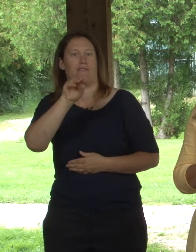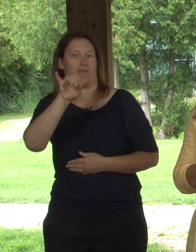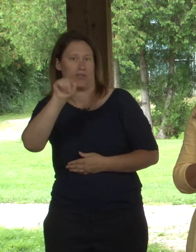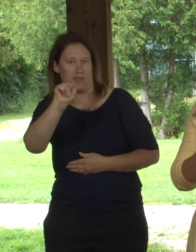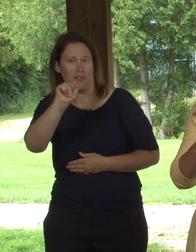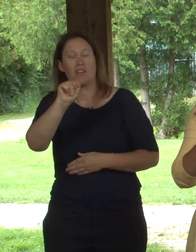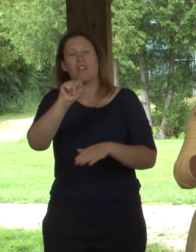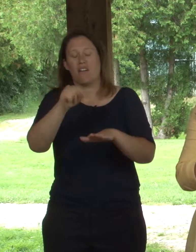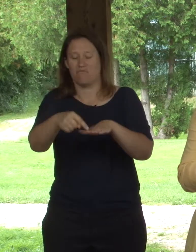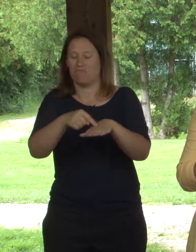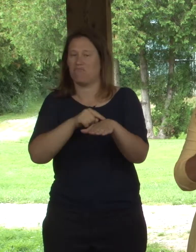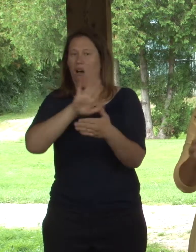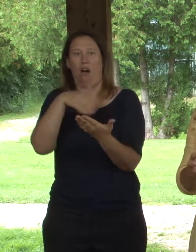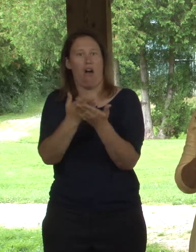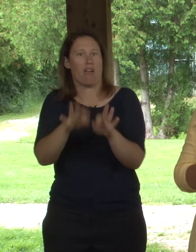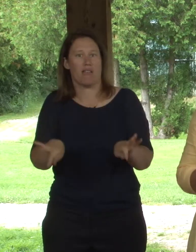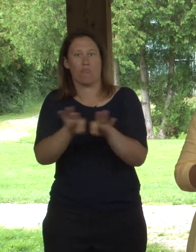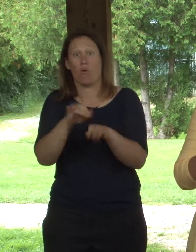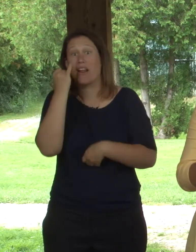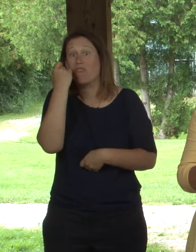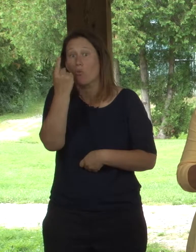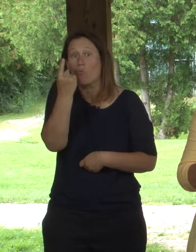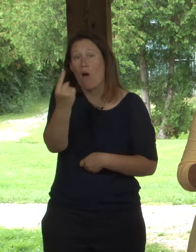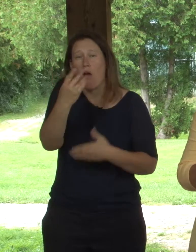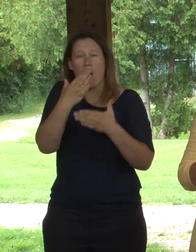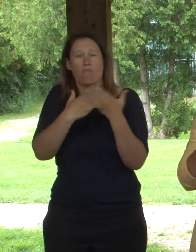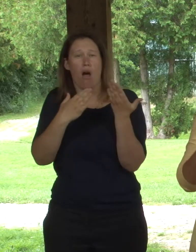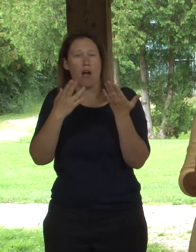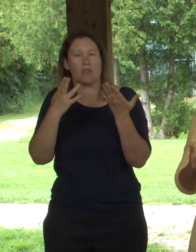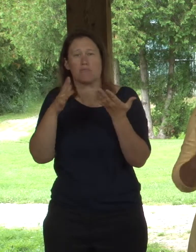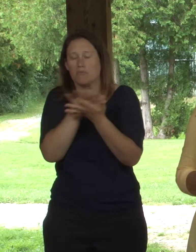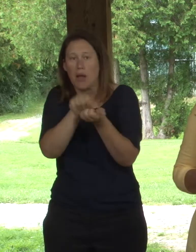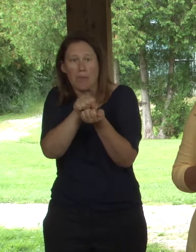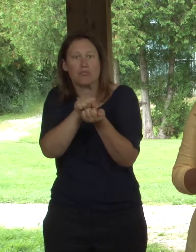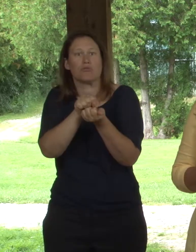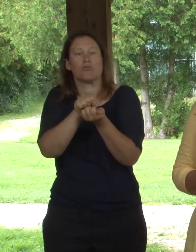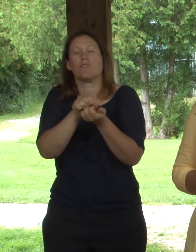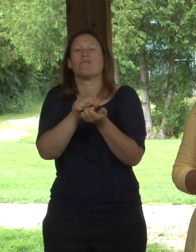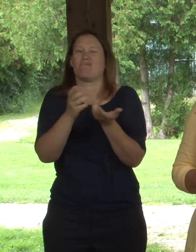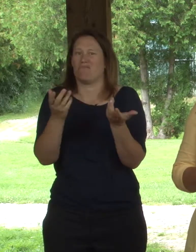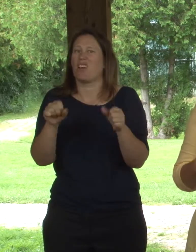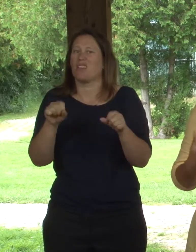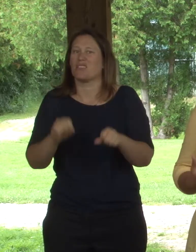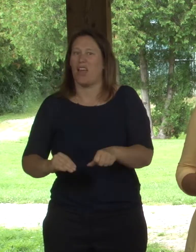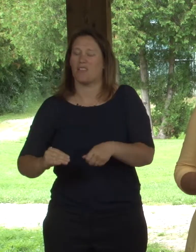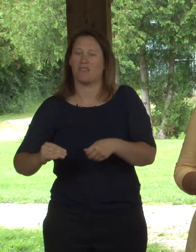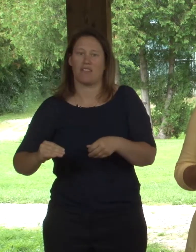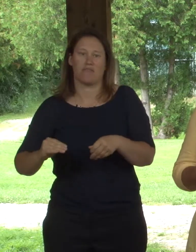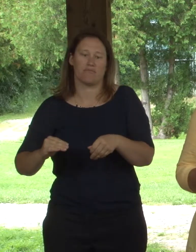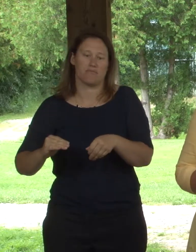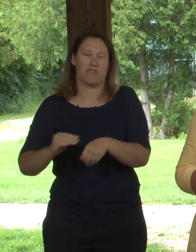those structures, one of the joints, a tendon, a ligament, a bone, it really does have a great effect on the